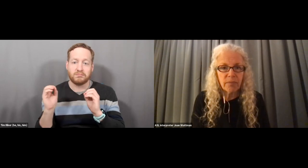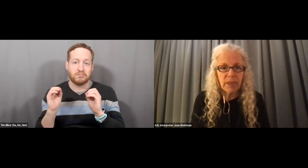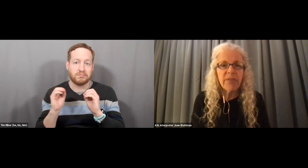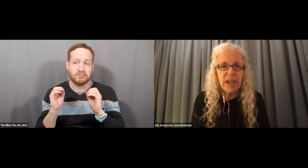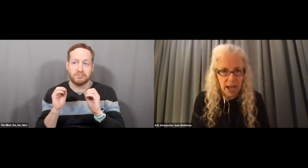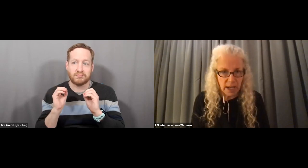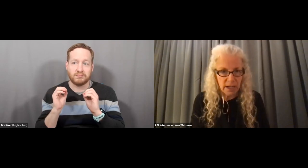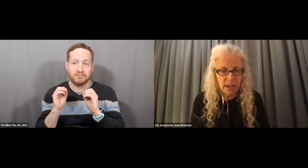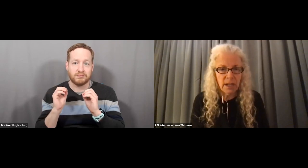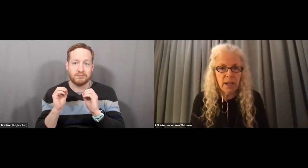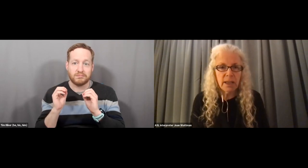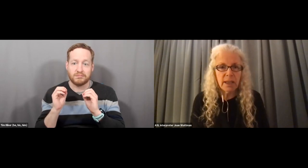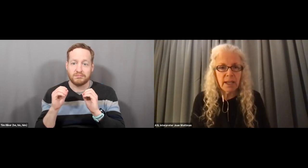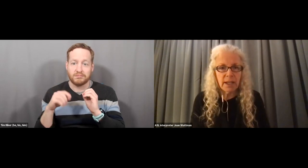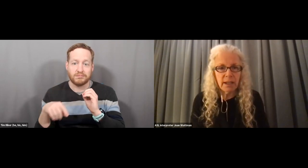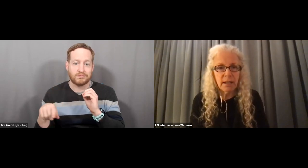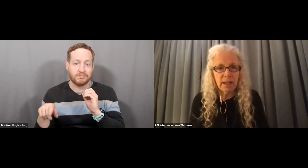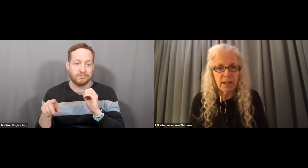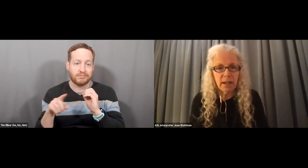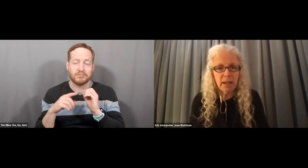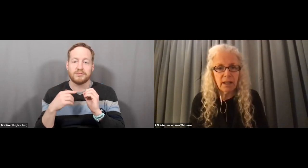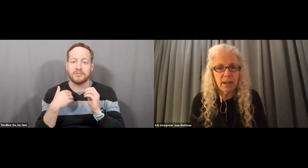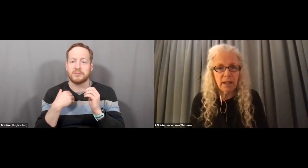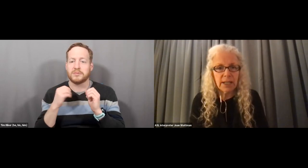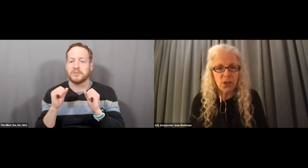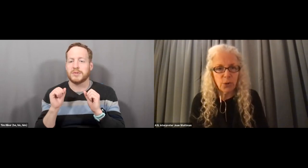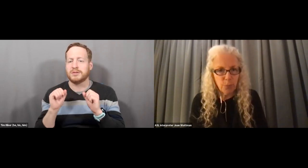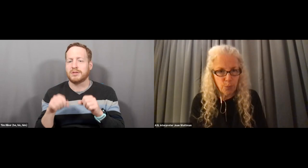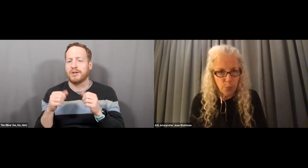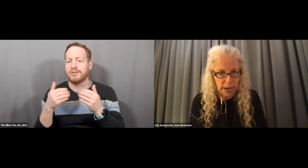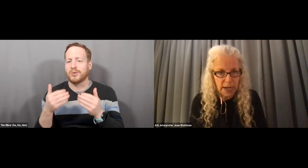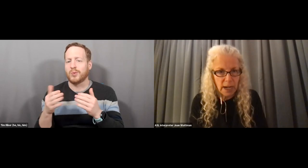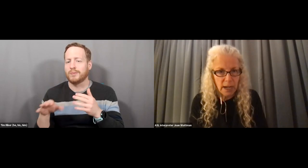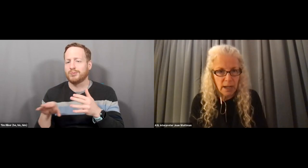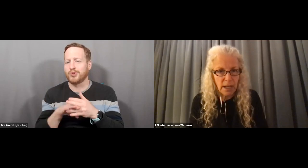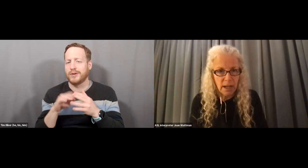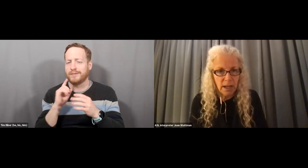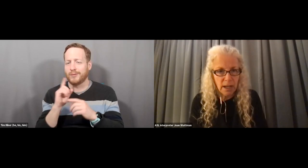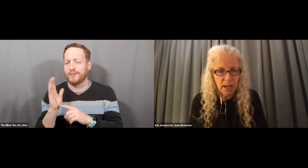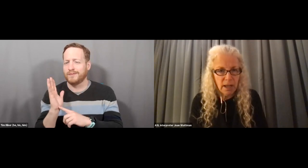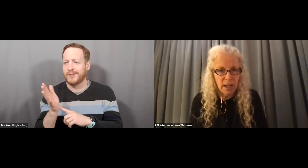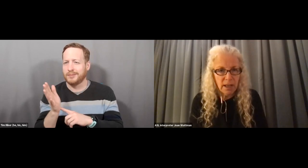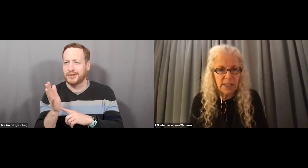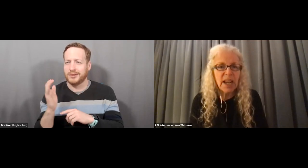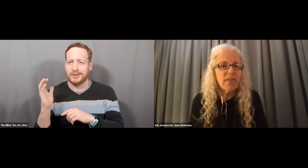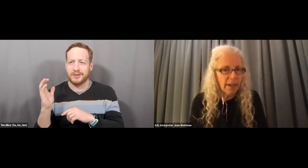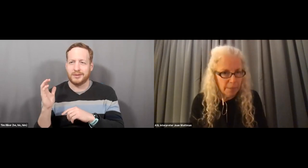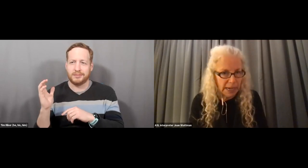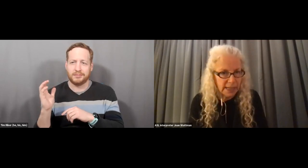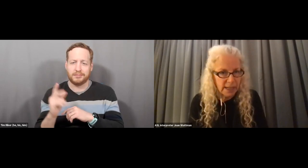If not, then let's go to break. Let's take 5 minutes